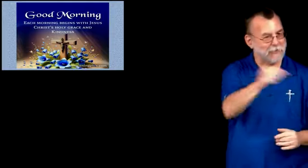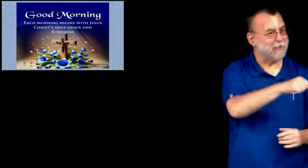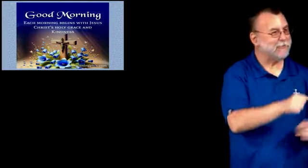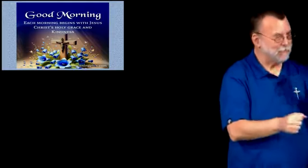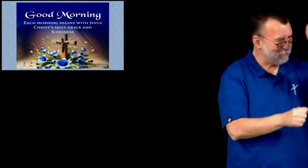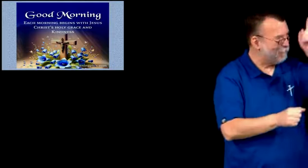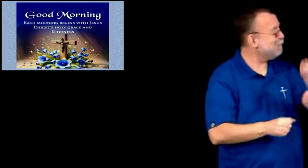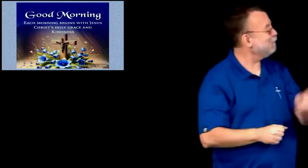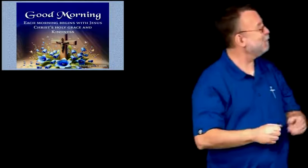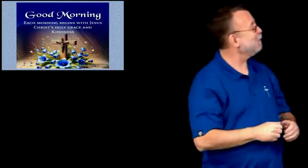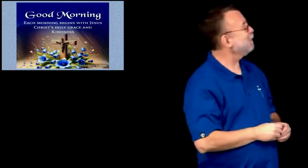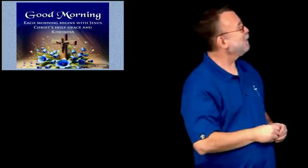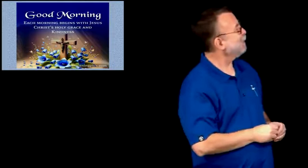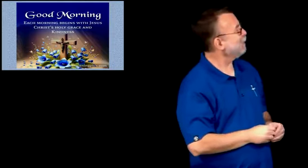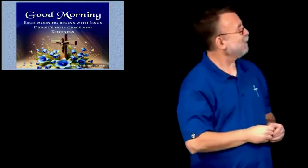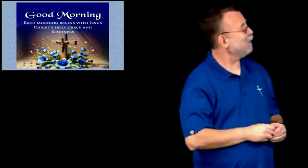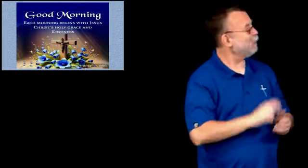Jesus. That's right.